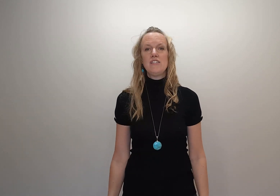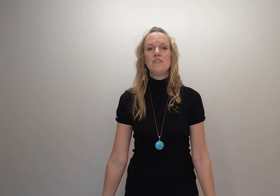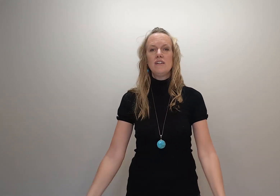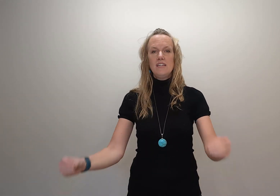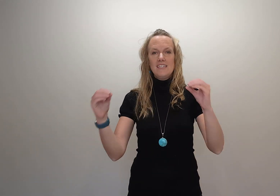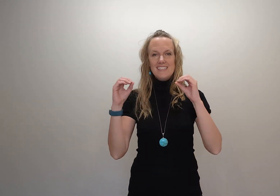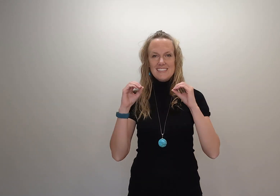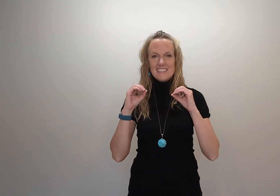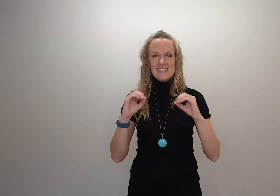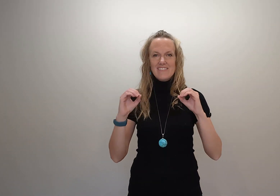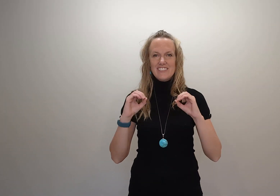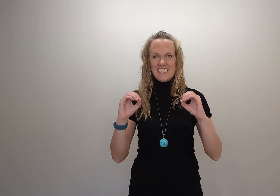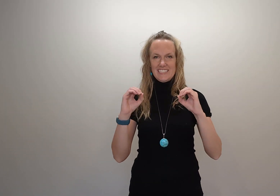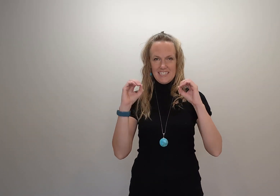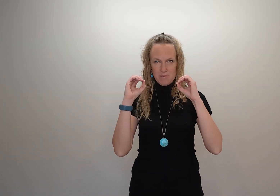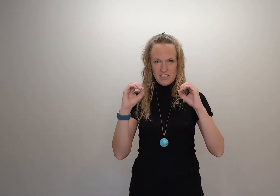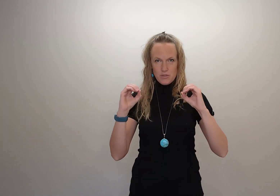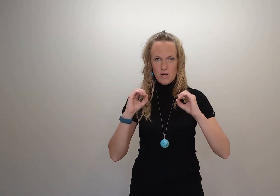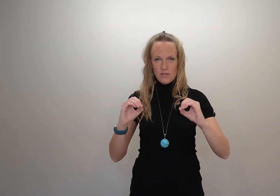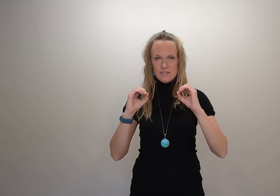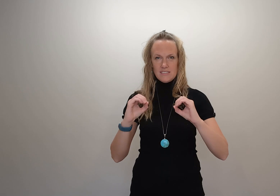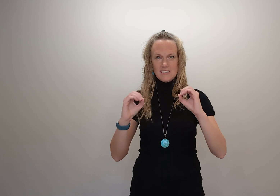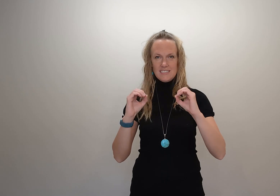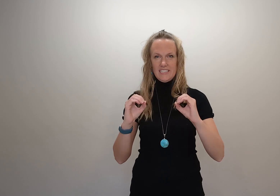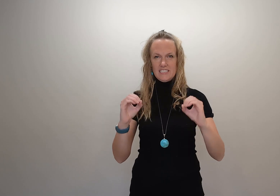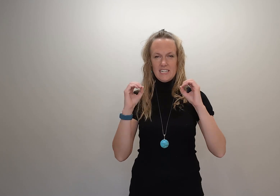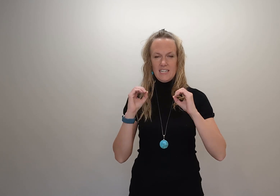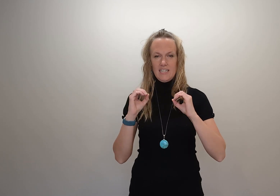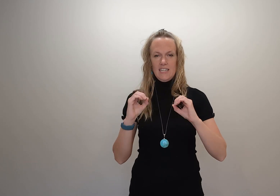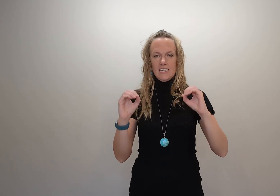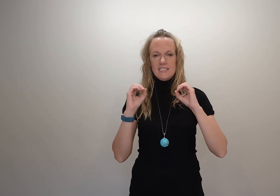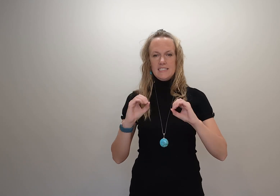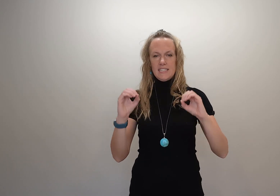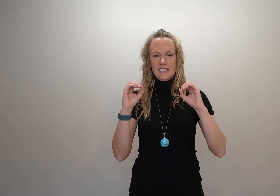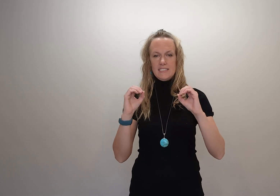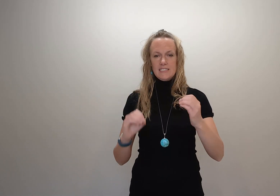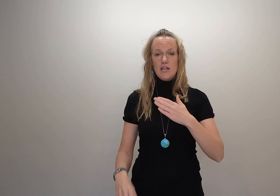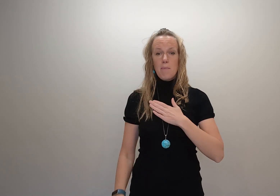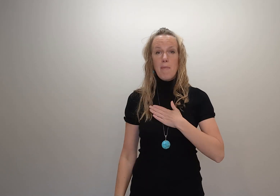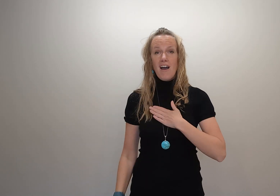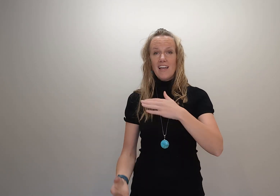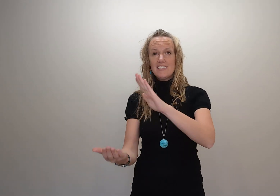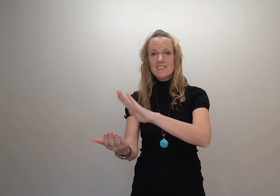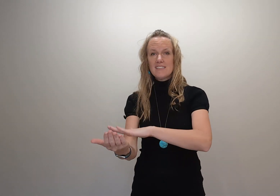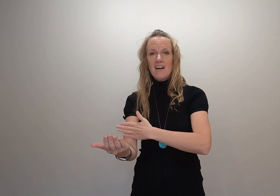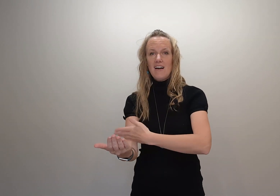you. This is a sign for teach. Kind of make 2 O's, teach. Teach my